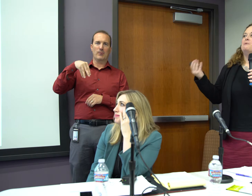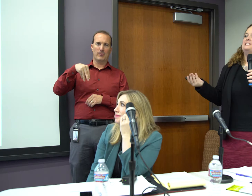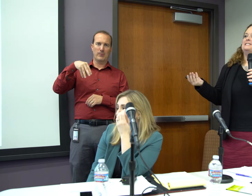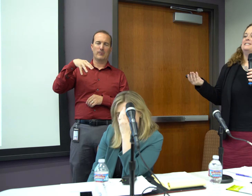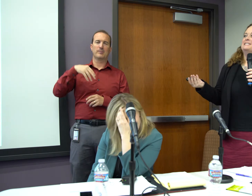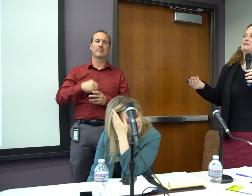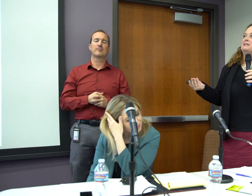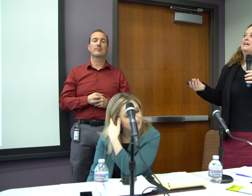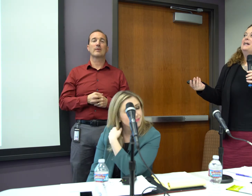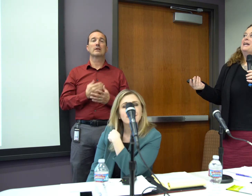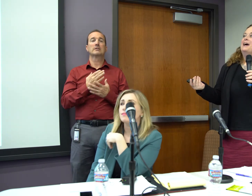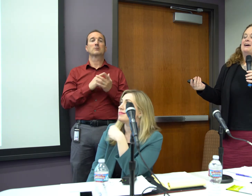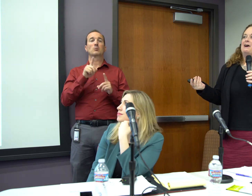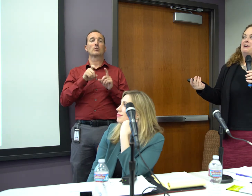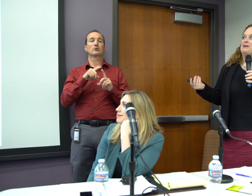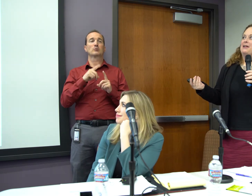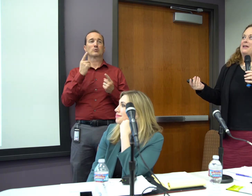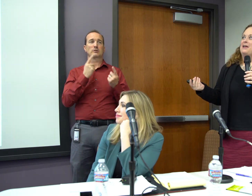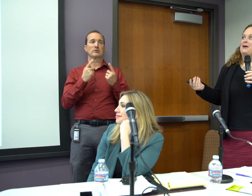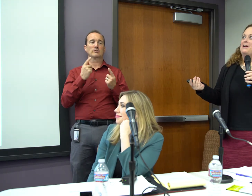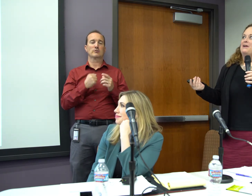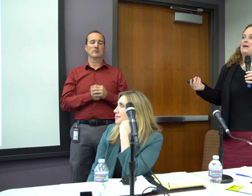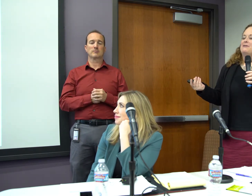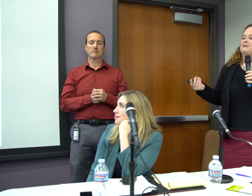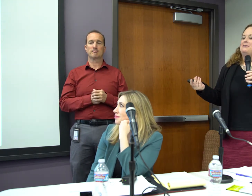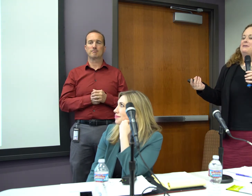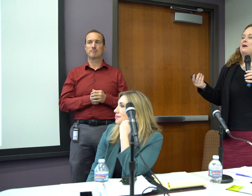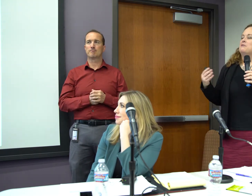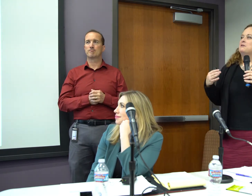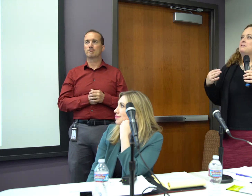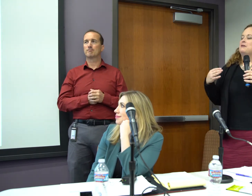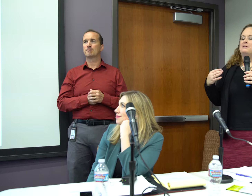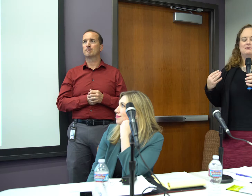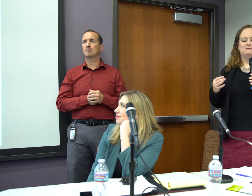some major questions to consider are